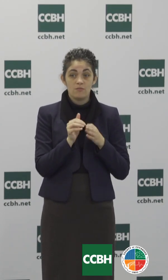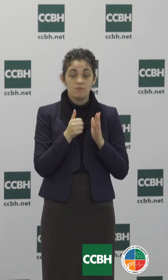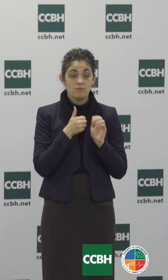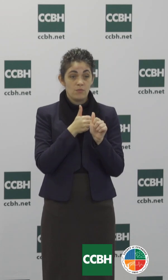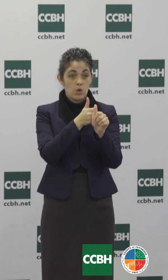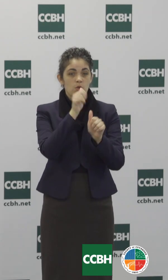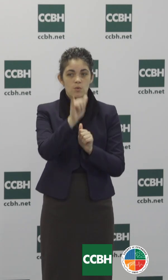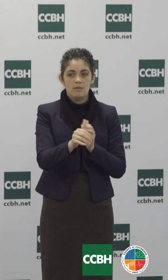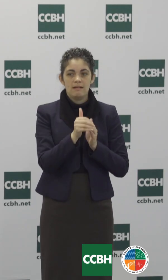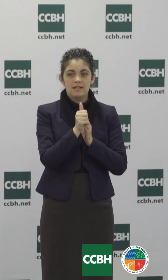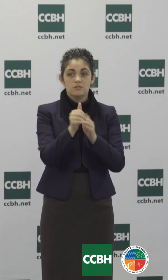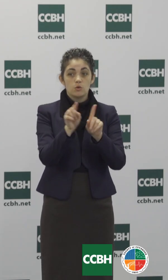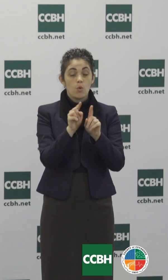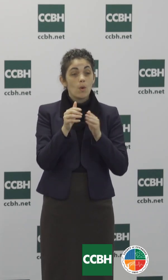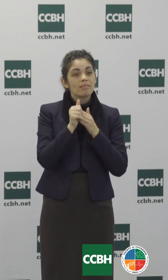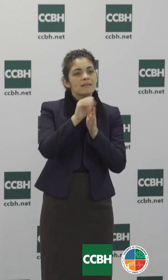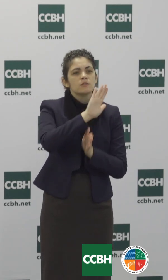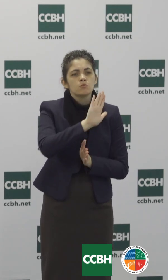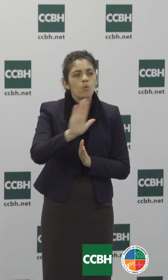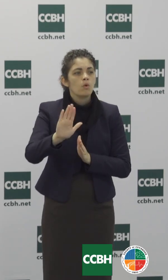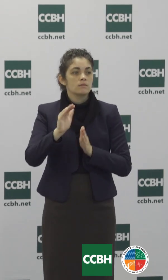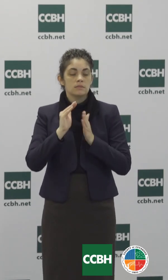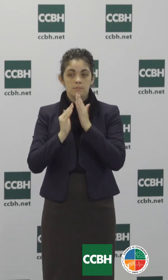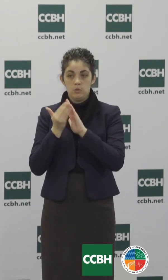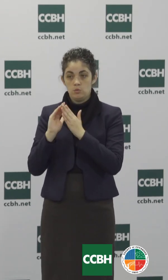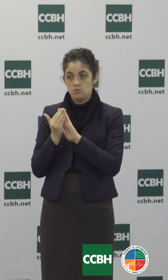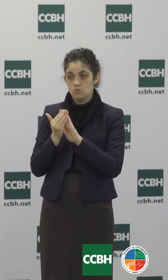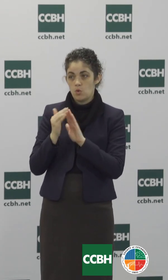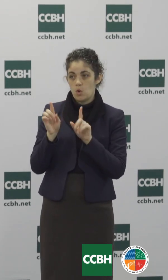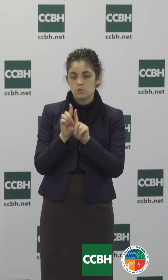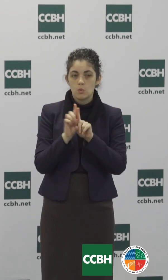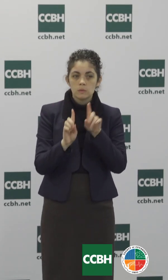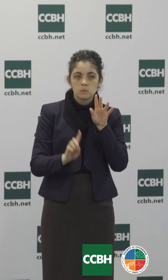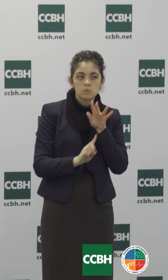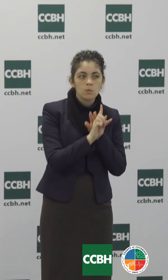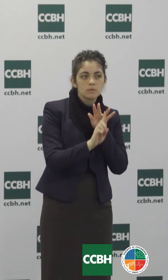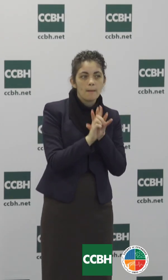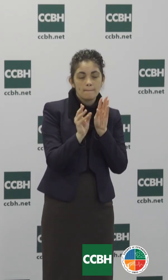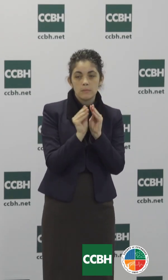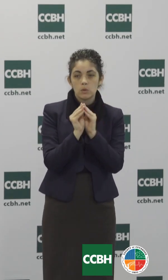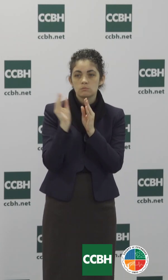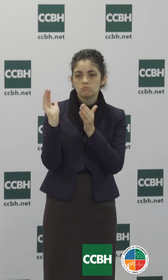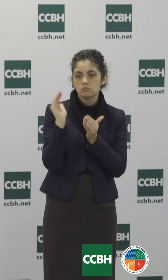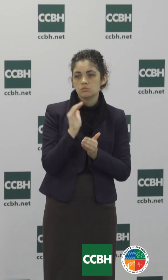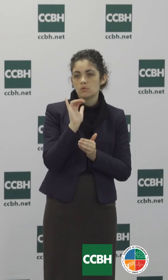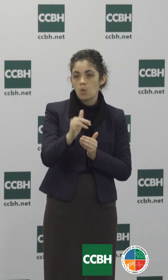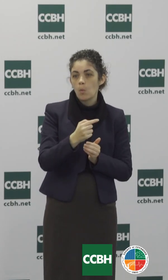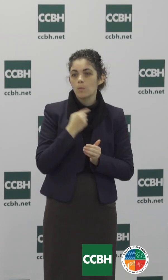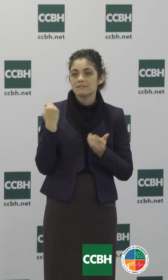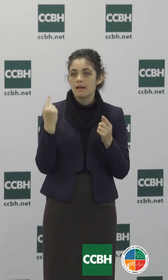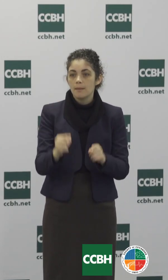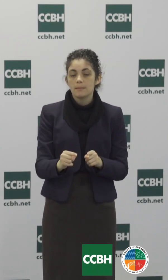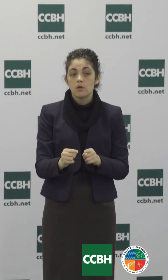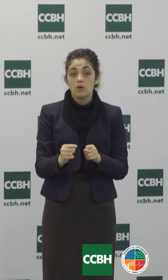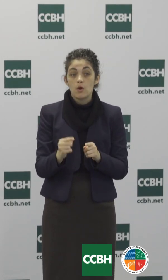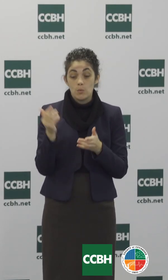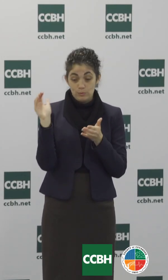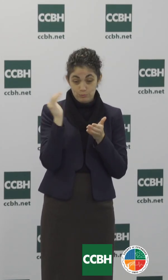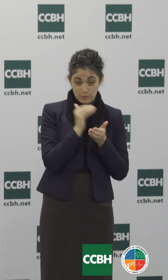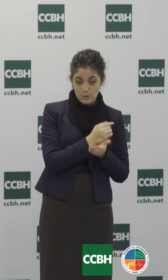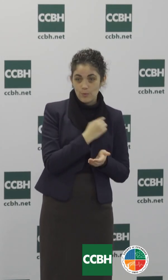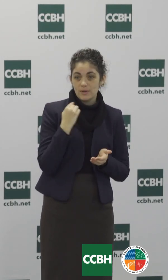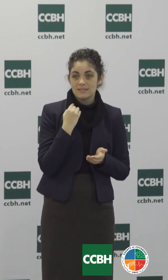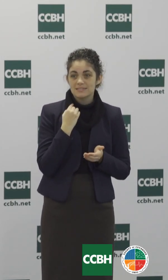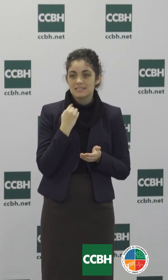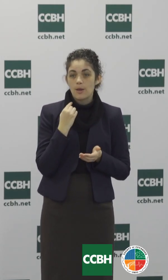and lead in your communities as the guidance emerges to try and reduce risk, because reducing risk